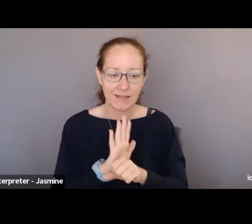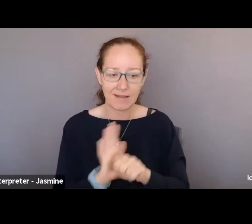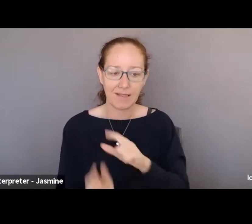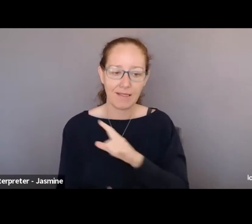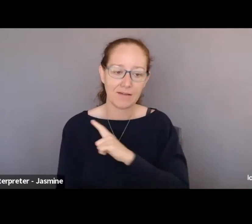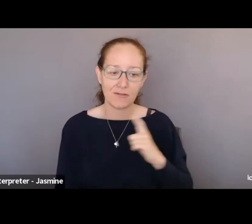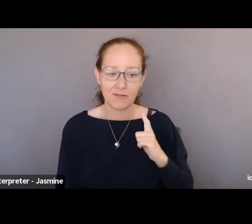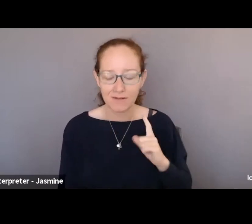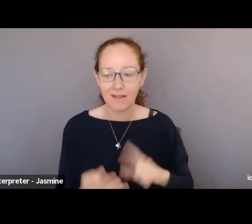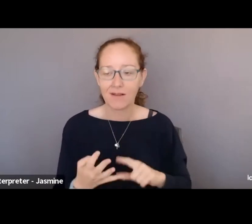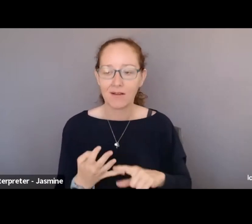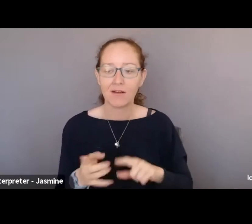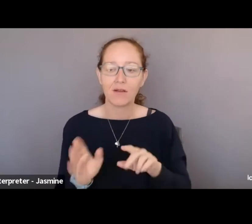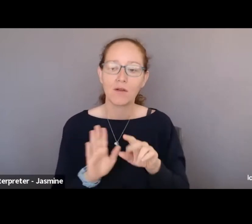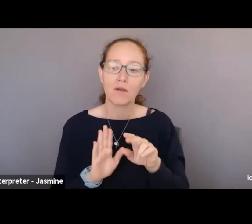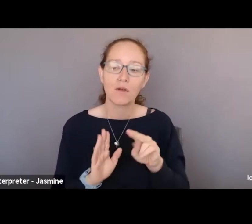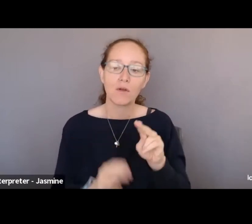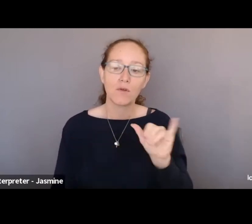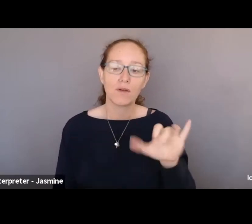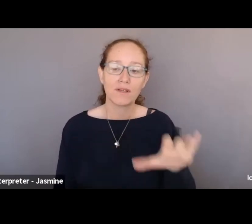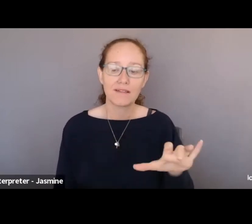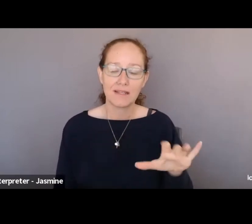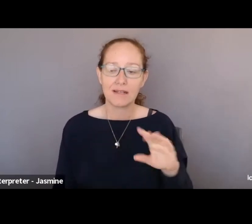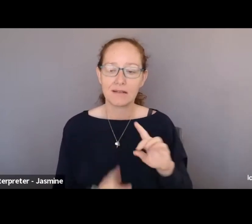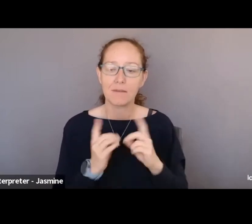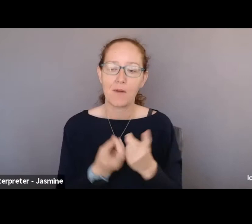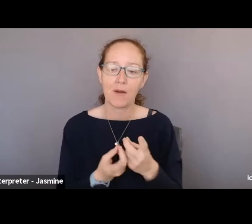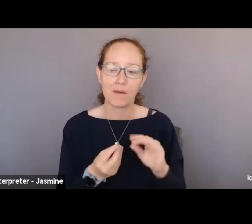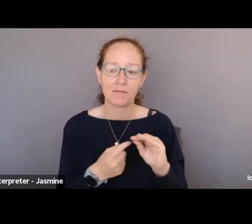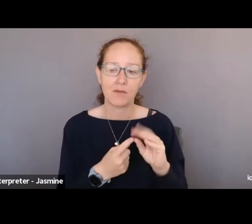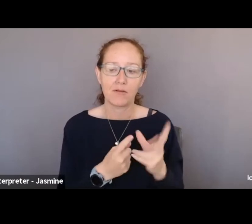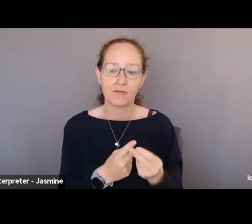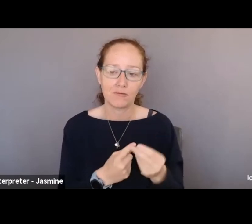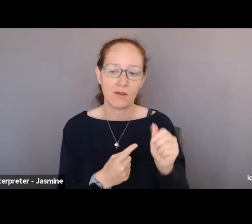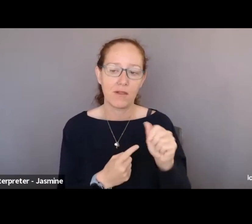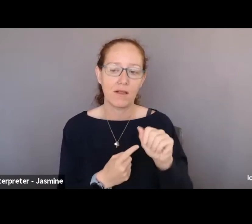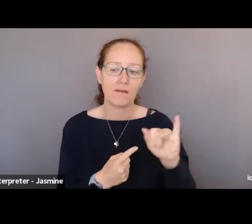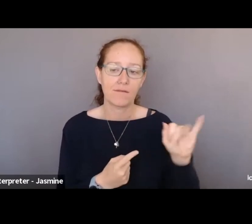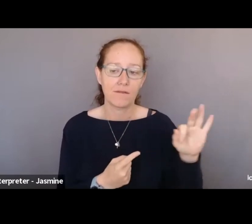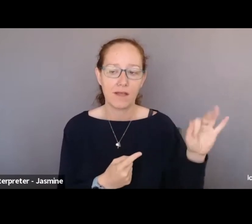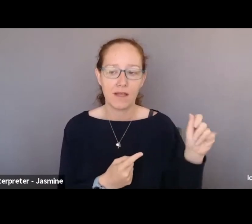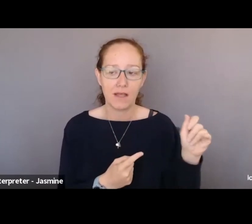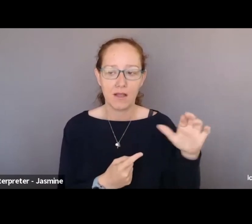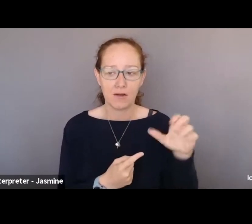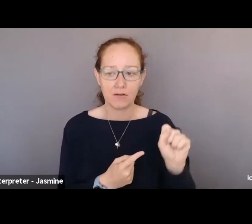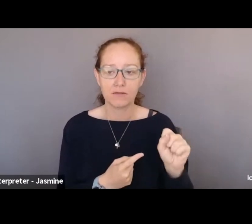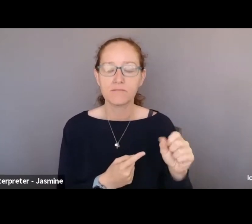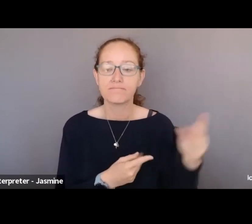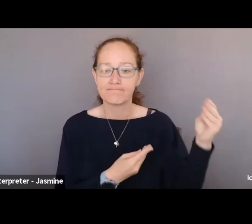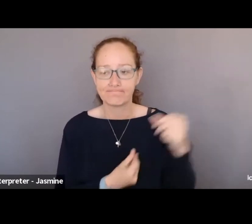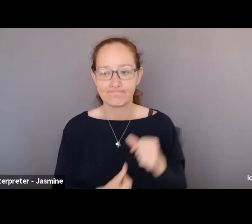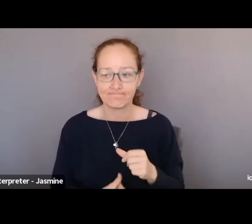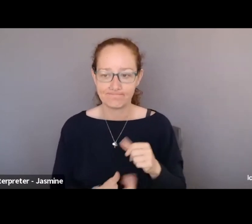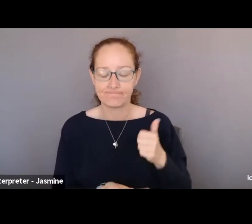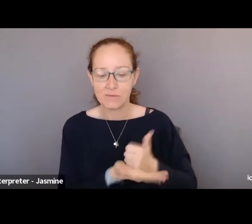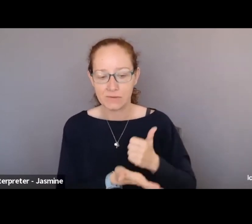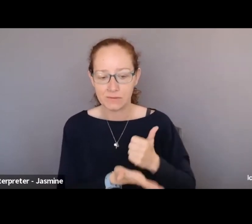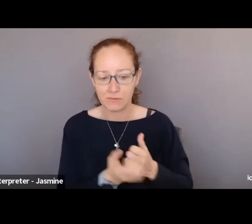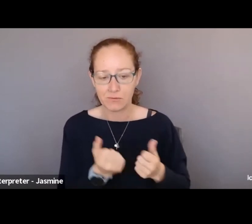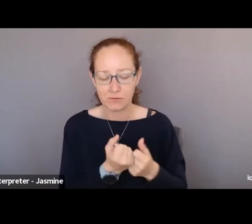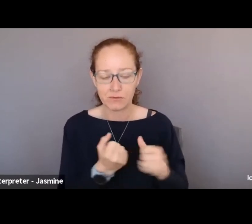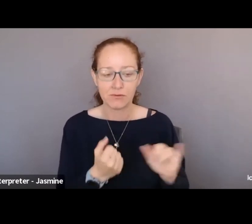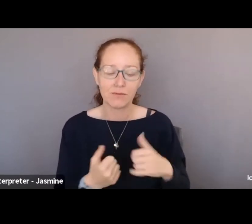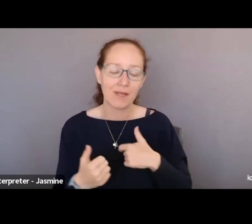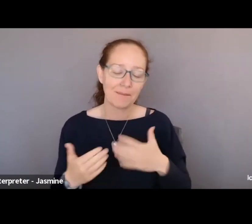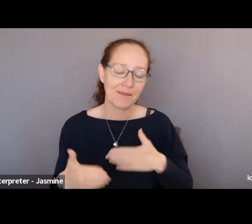Affairs. I am so happy to be here with you all. My name is Kinsey Keck. I am the Programming